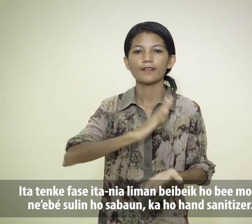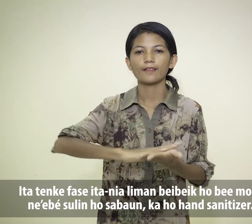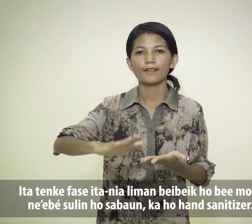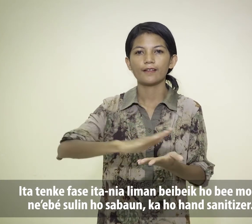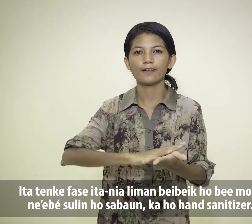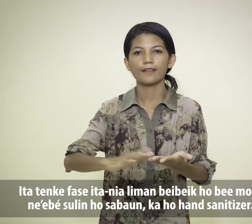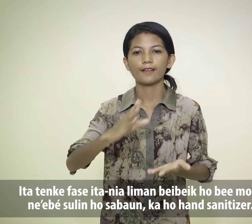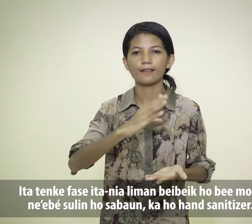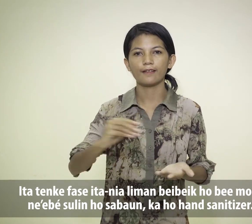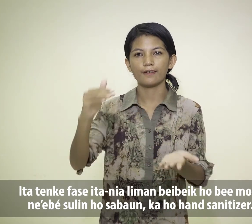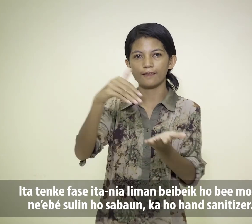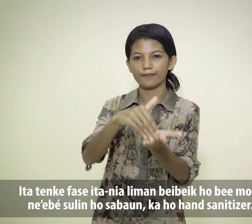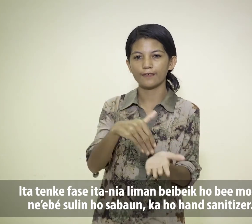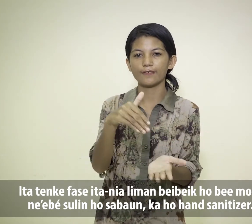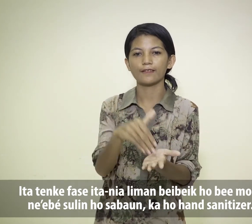ka ho hand sanitizer,